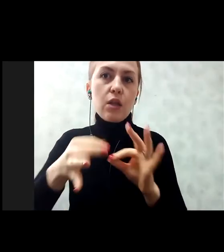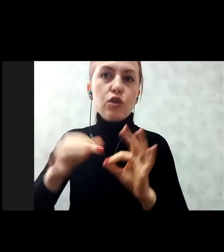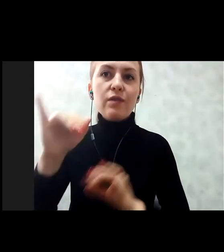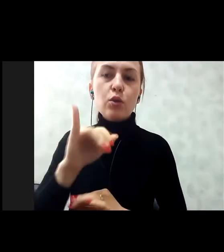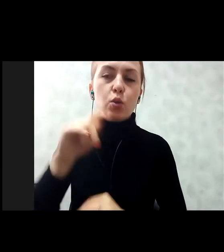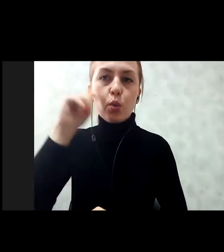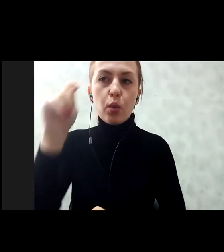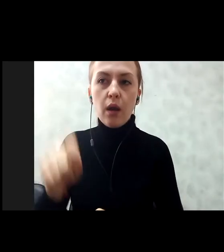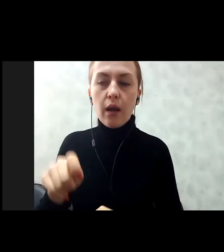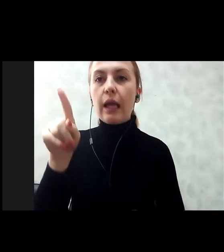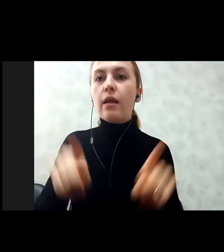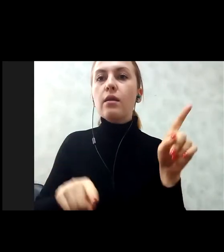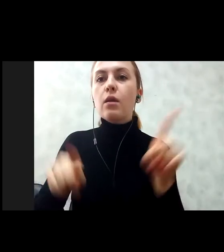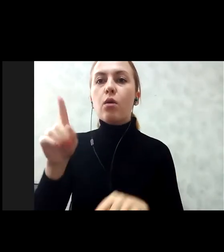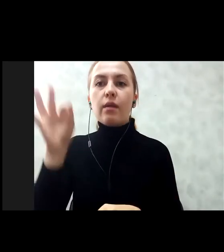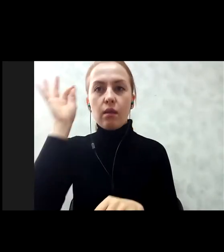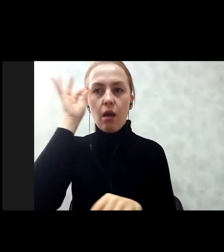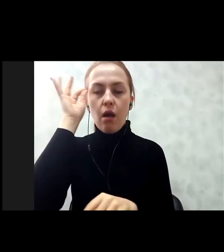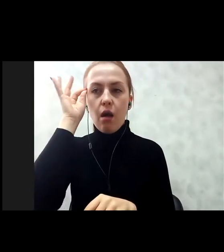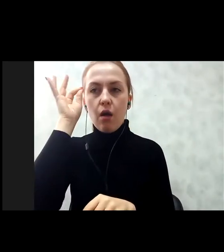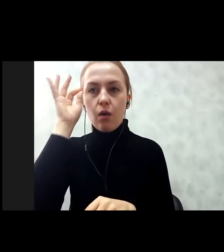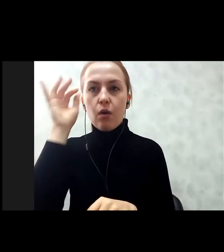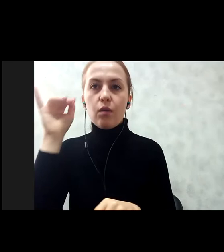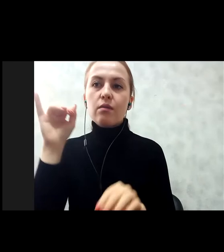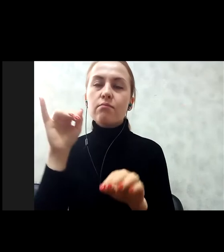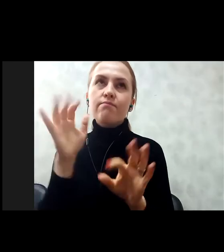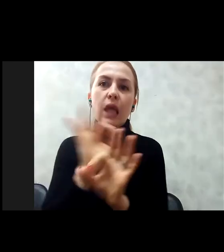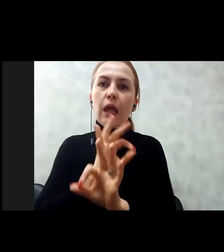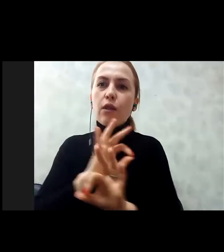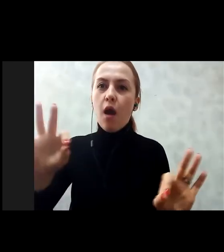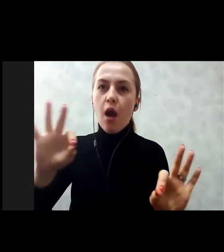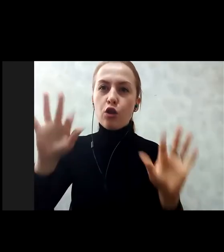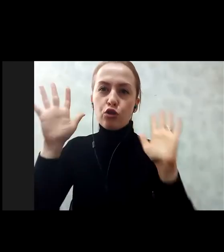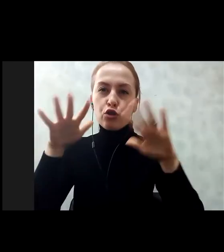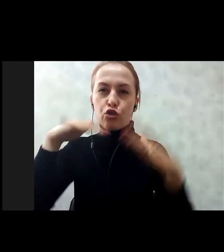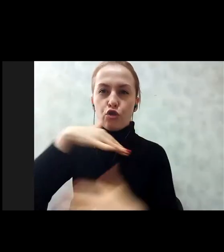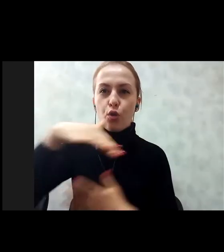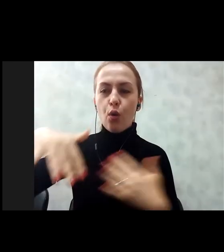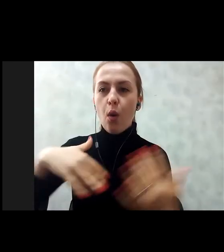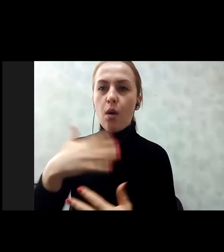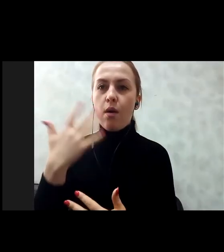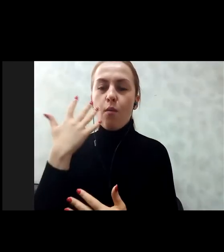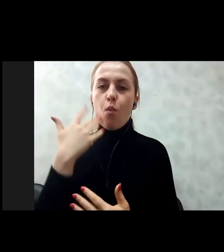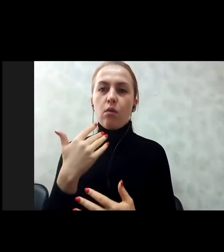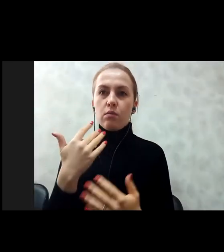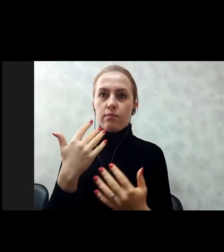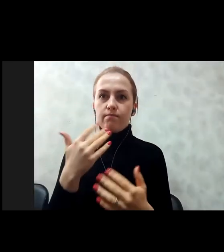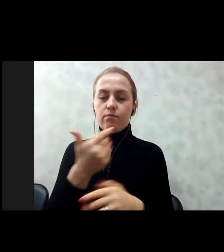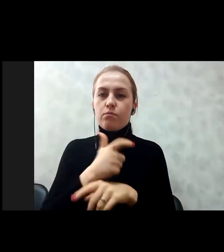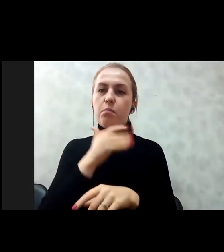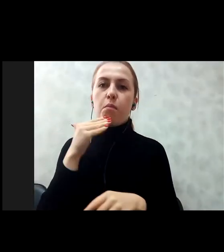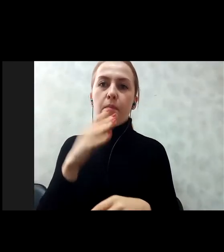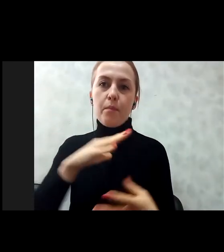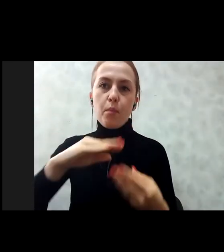were the most complex in the history of Ukraine, I think. And sometimes they reminded me of an ideal storm when